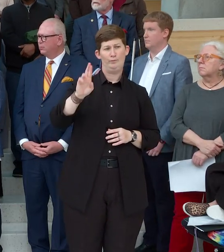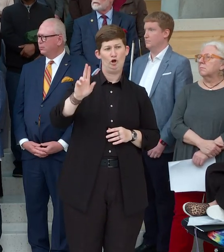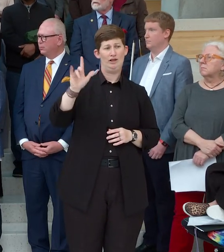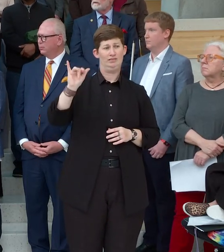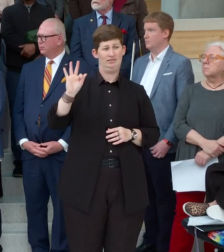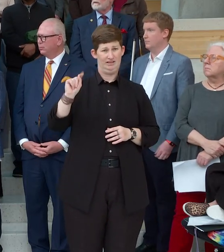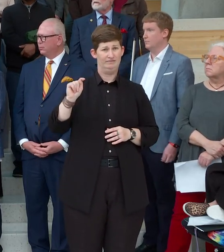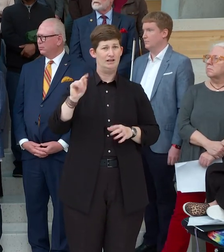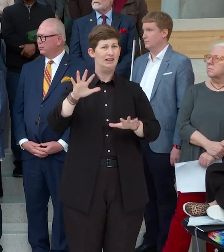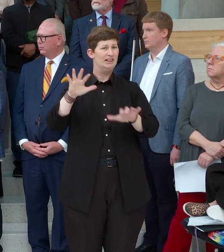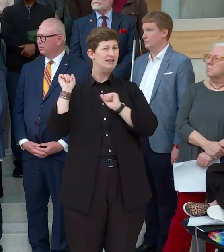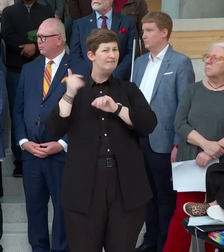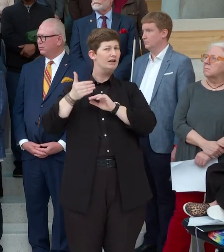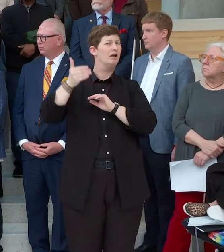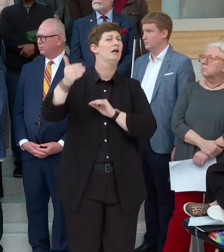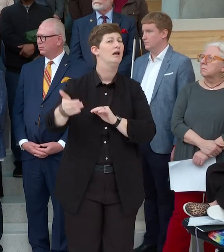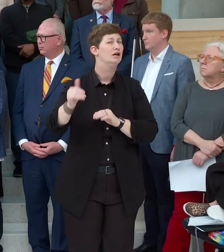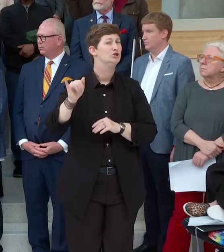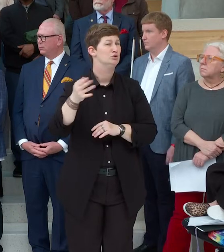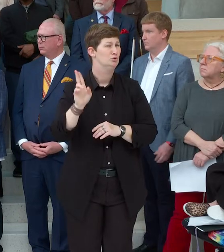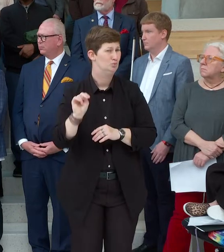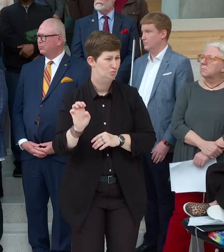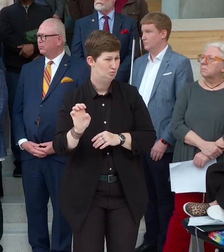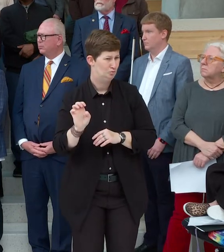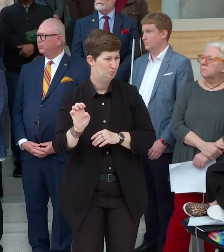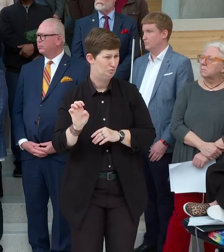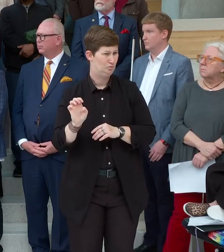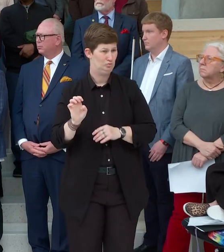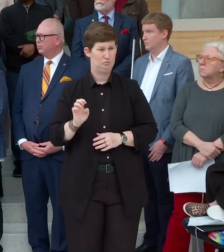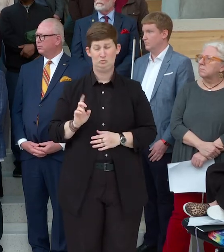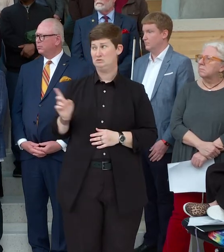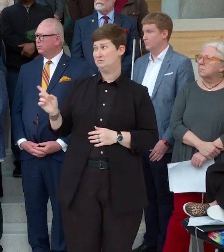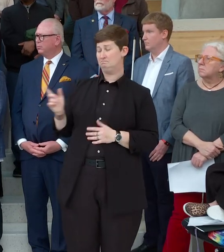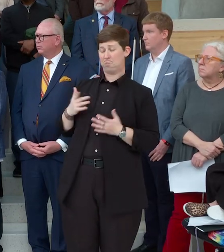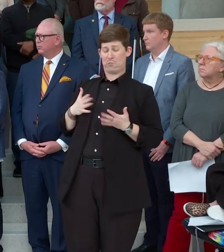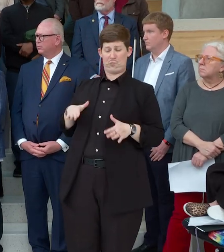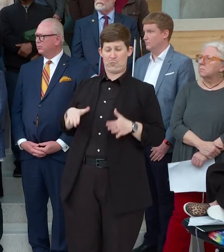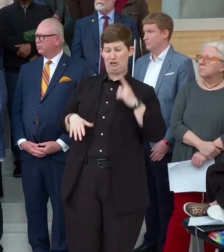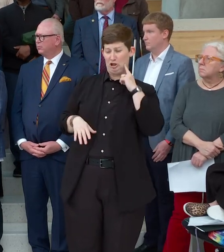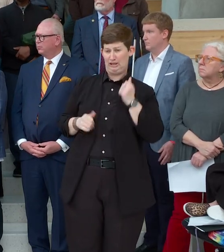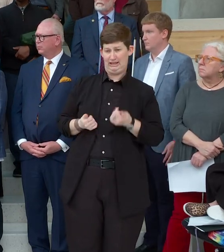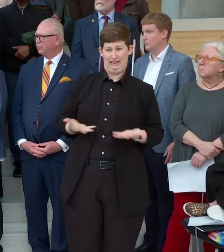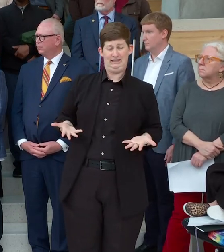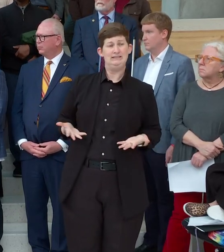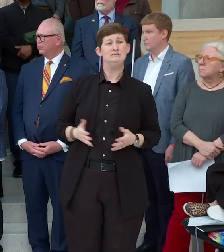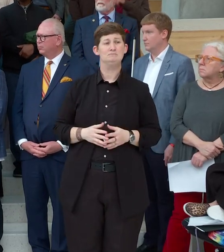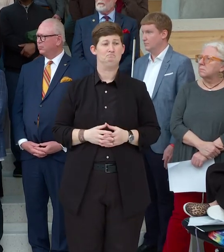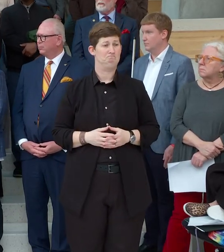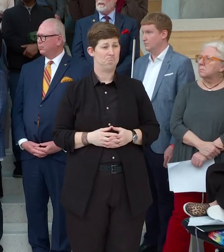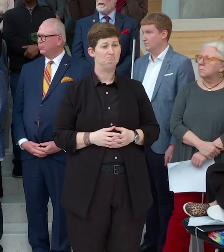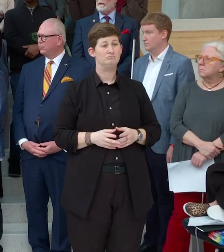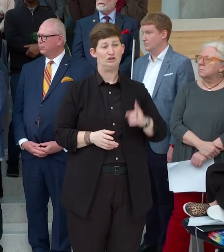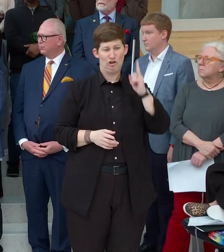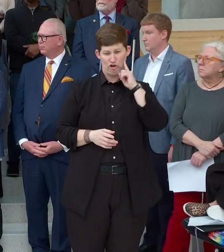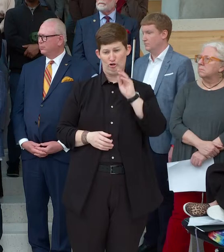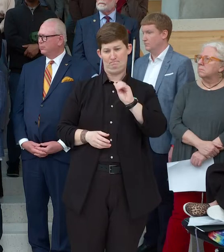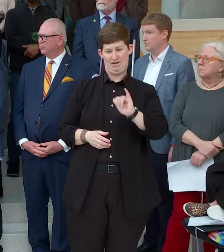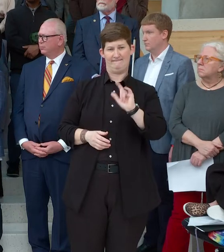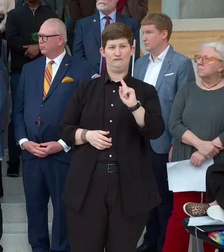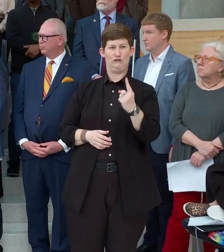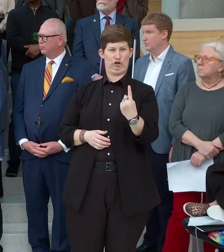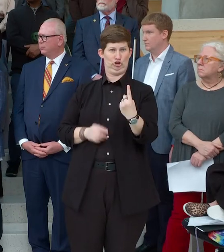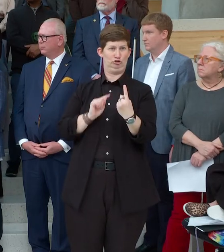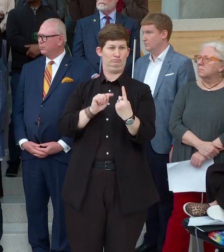level or from the companies themselves? I haven't heard anything about that. The reason that the May 1st deadline was set